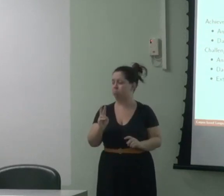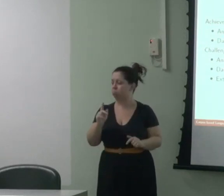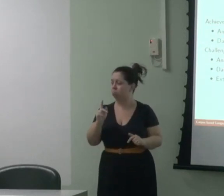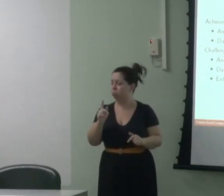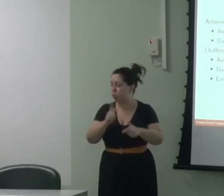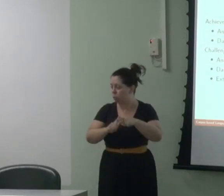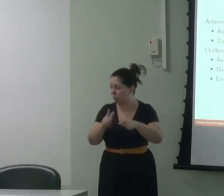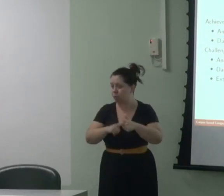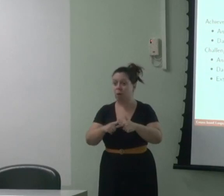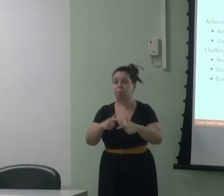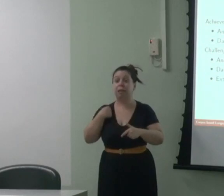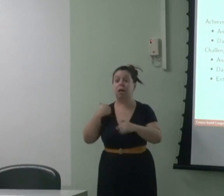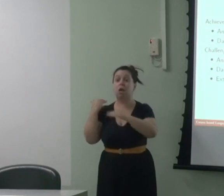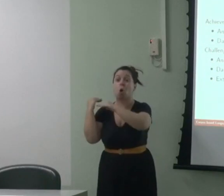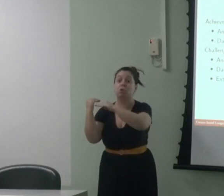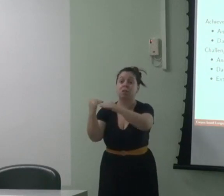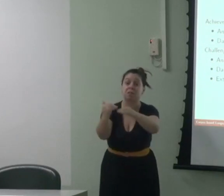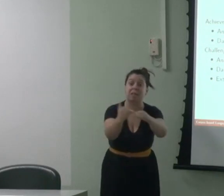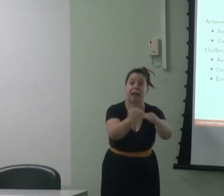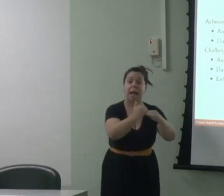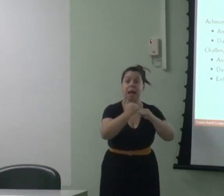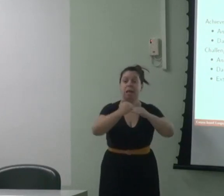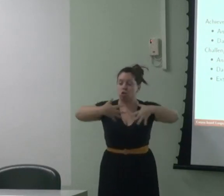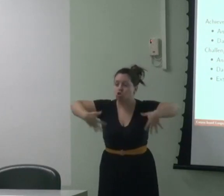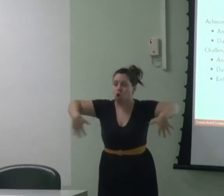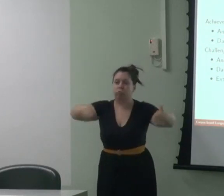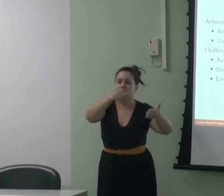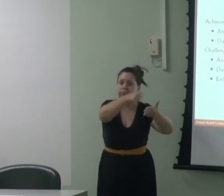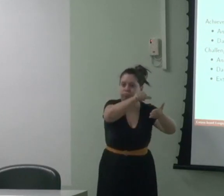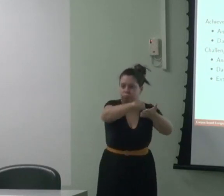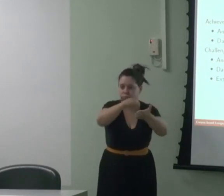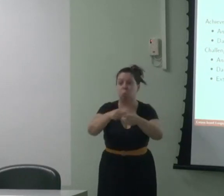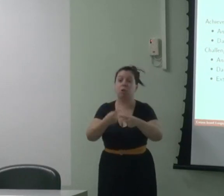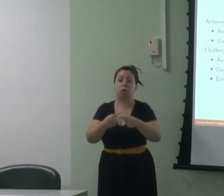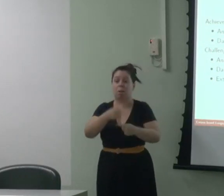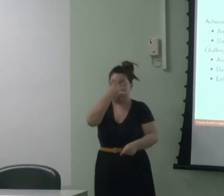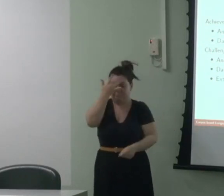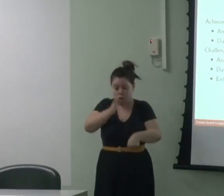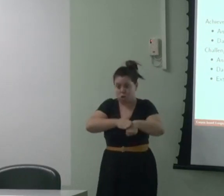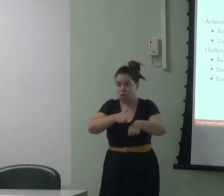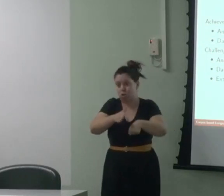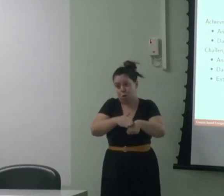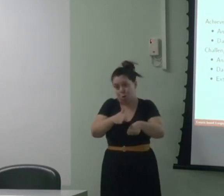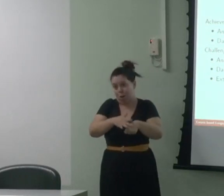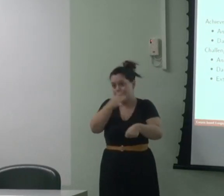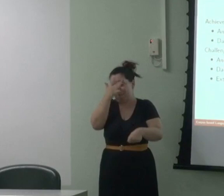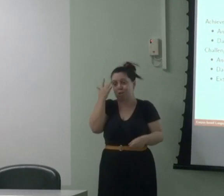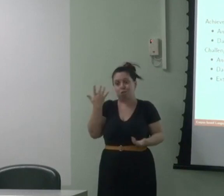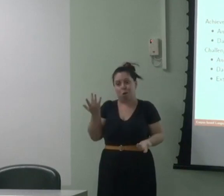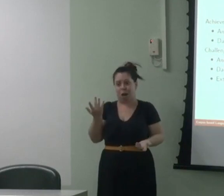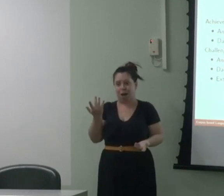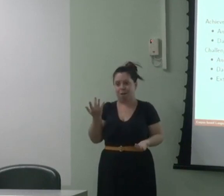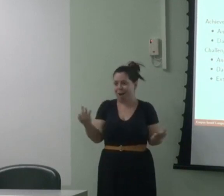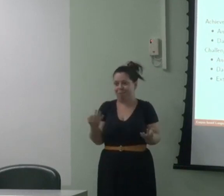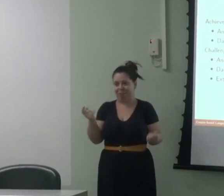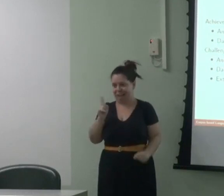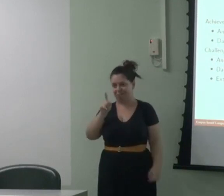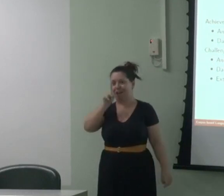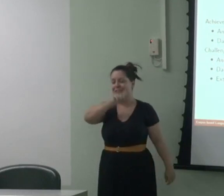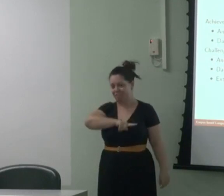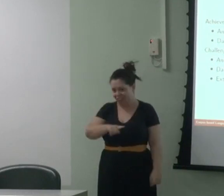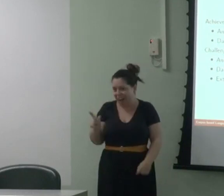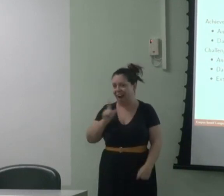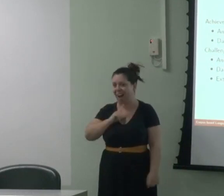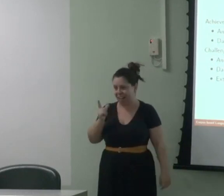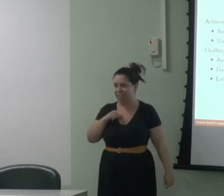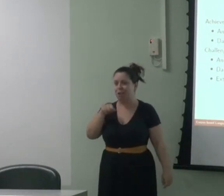ensuring consistency of the annotation, because it's annotated by people make errors, so we need tools that will be able to check